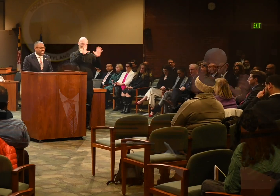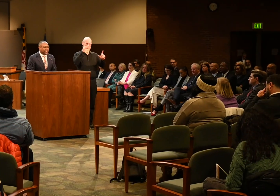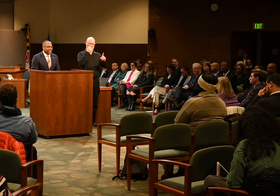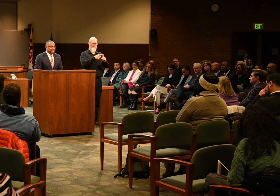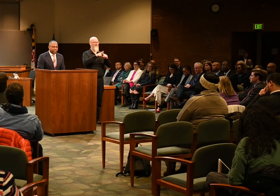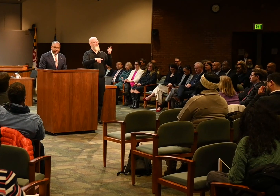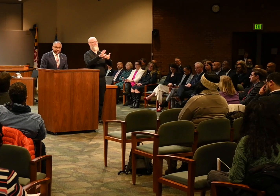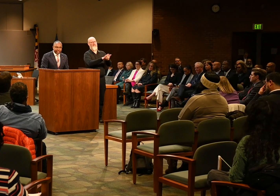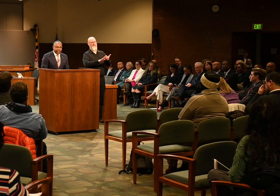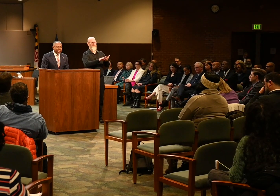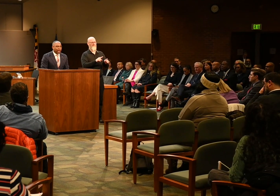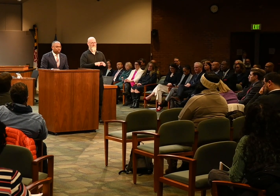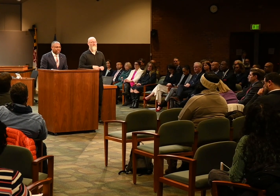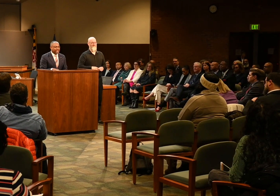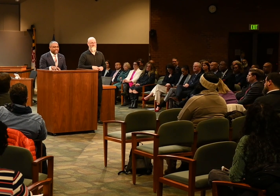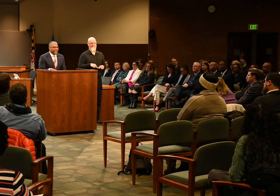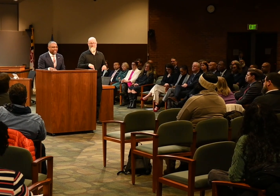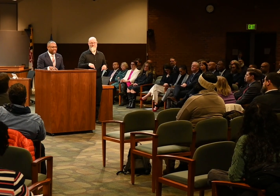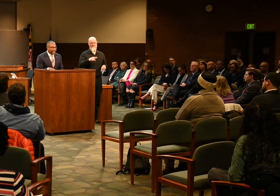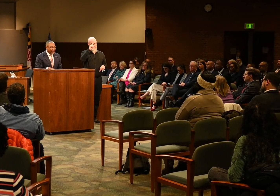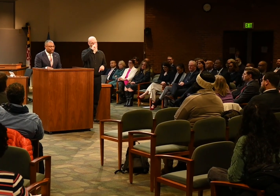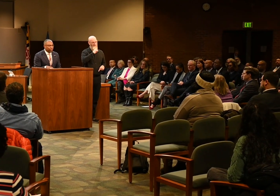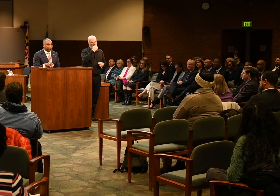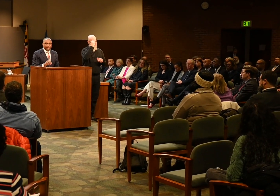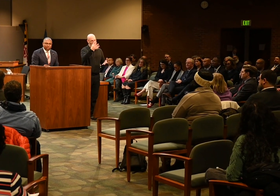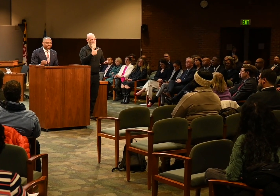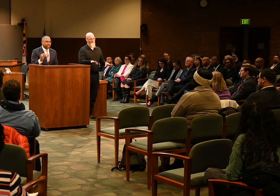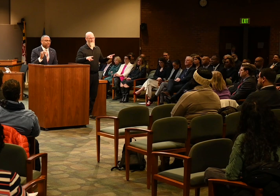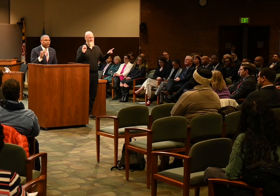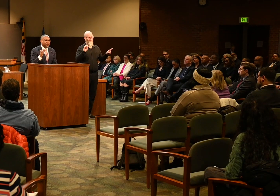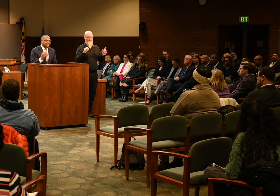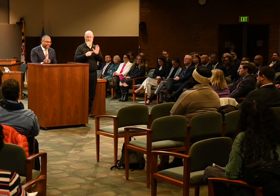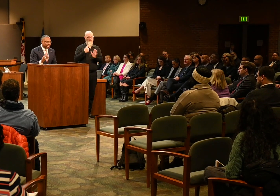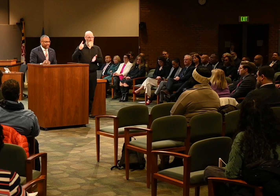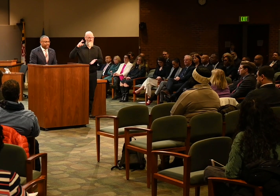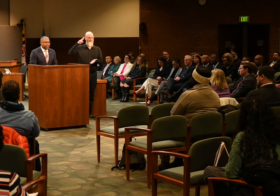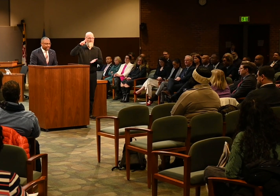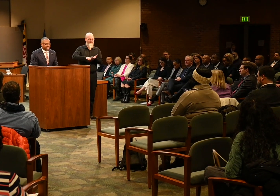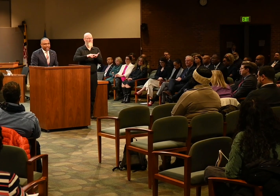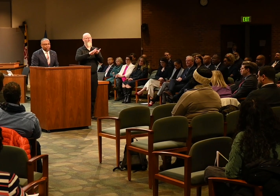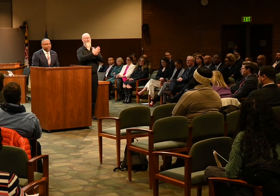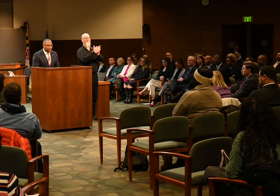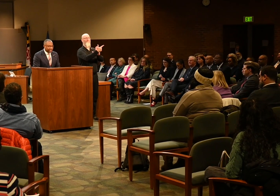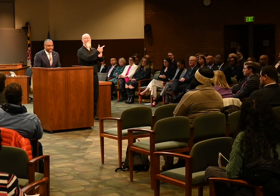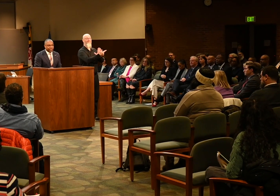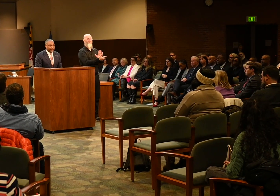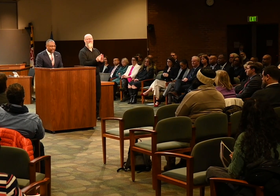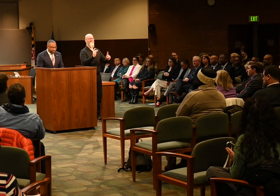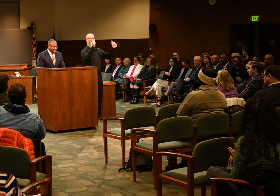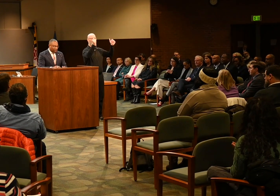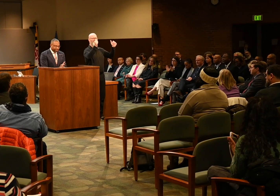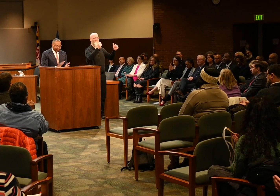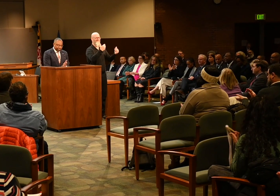is indeed an emergency, and once it is signed today, it will go into law immediately. Thank you to our County Executive,